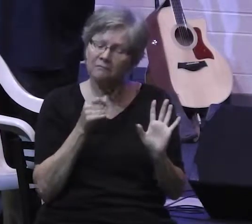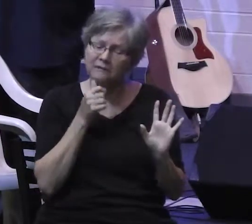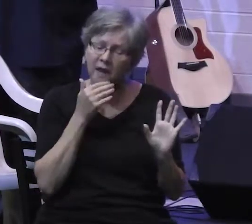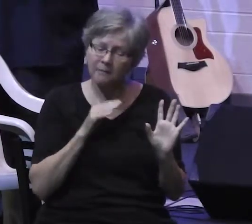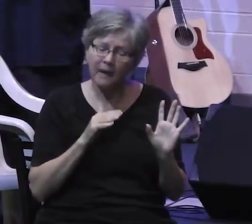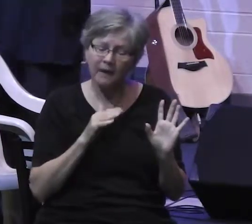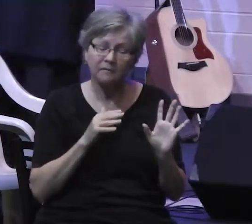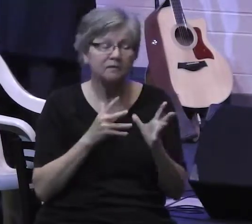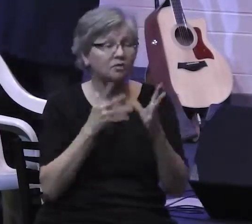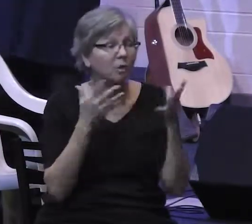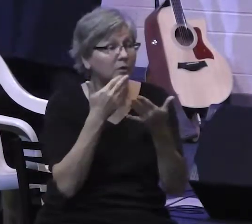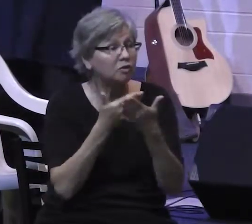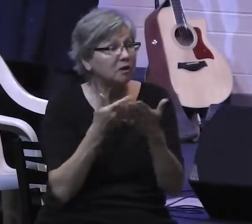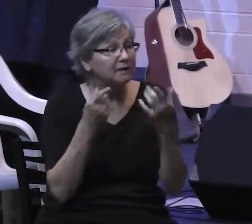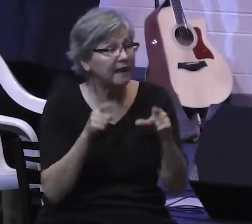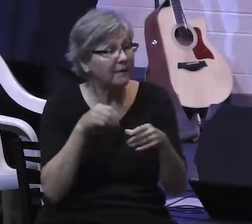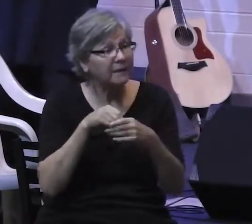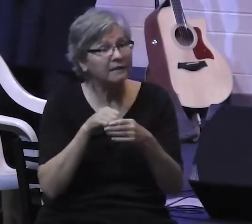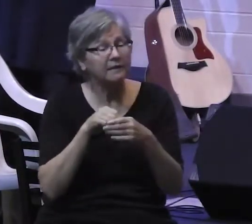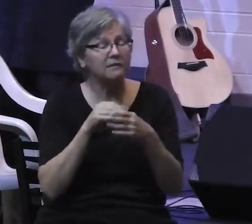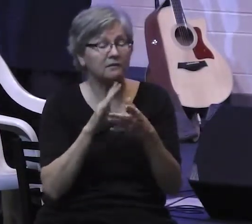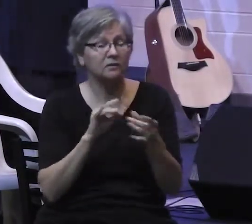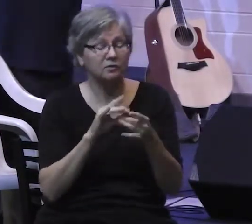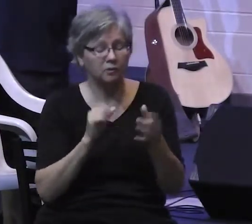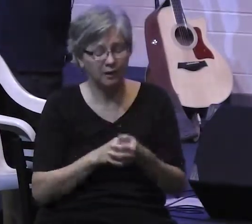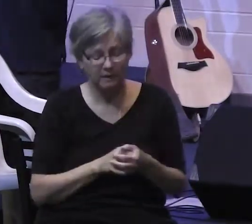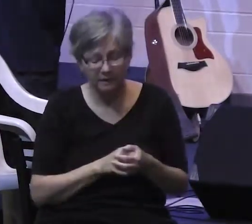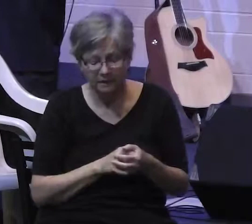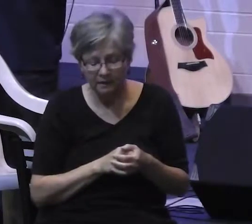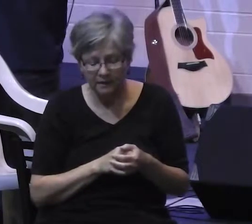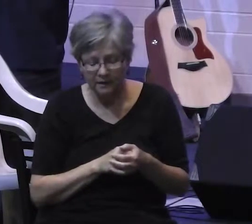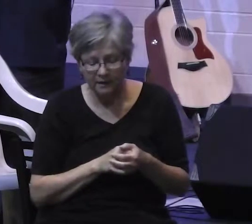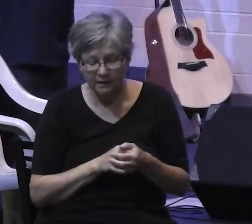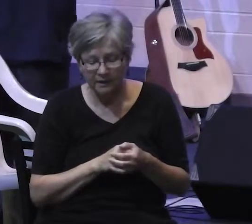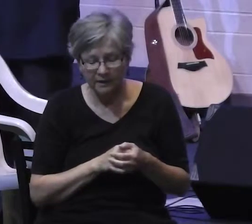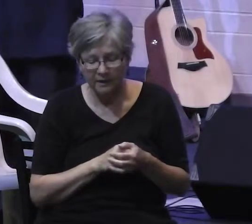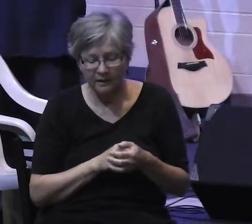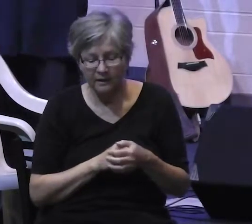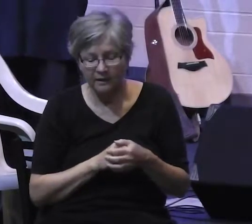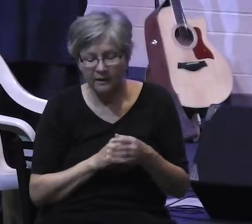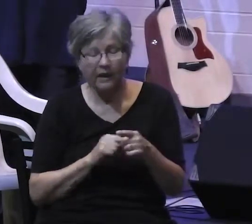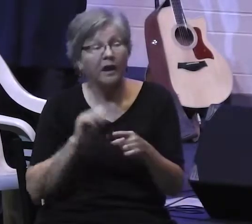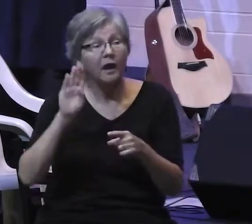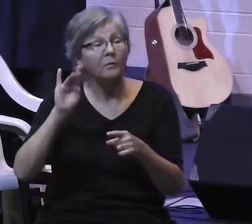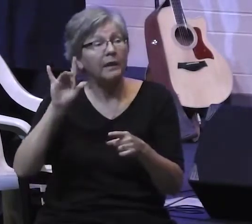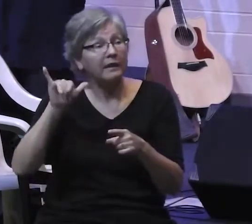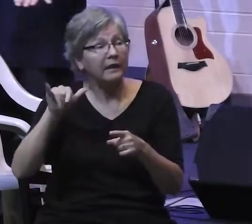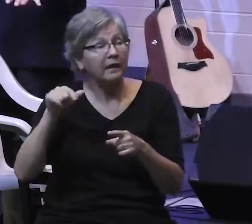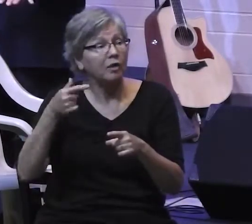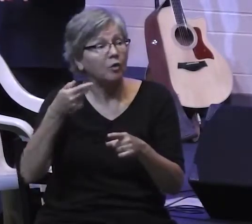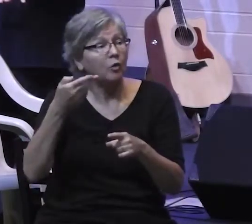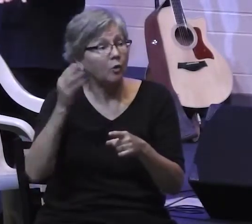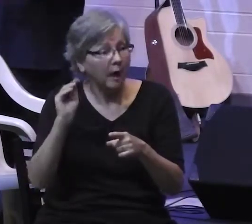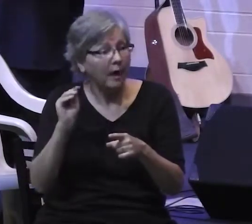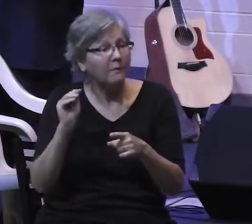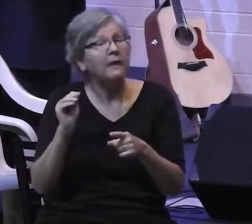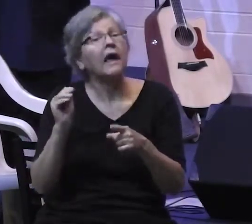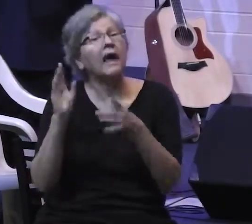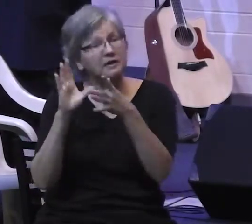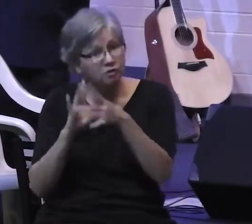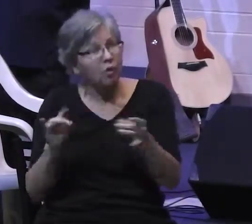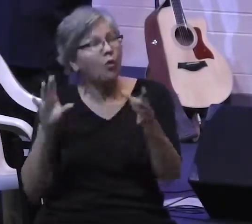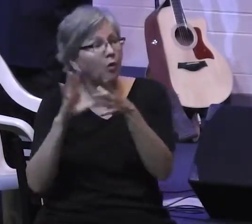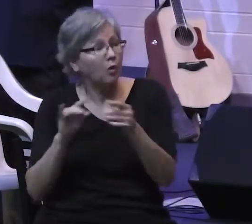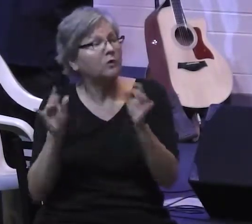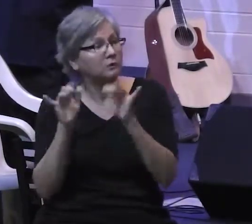happened. And my distant cousin, brother, whatever Billy Graham was, has brought thousands of people to the Lord through this story, so it's a